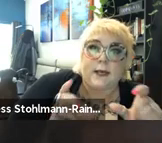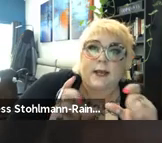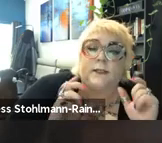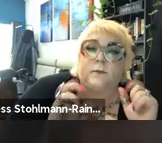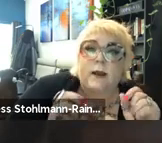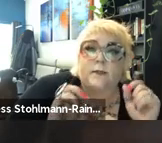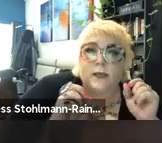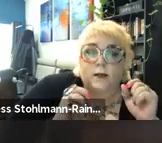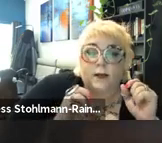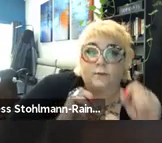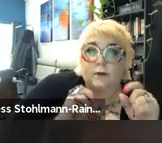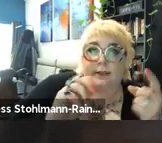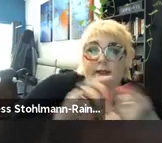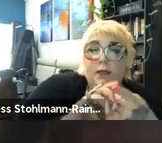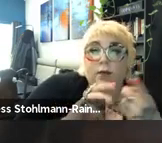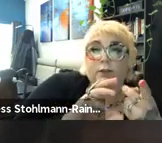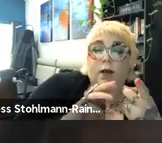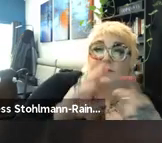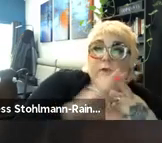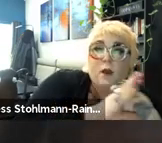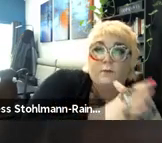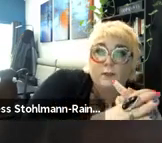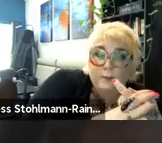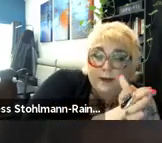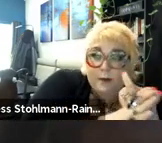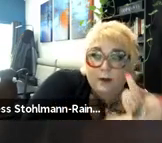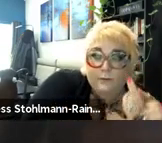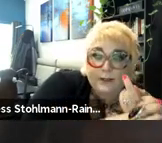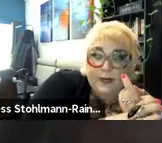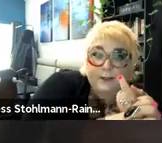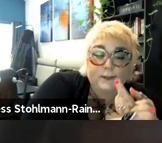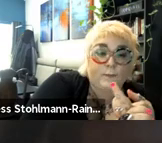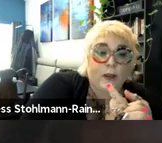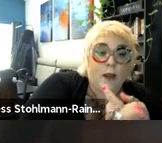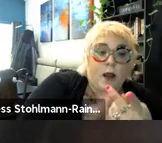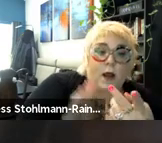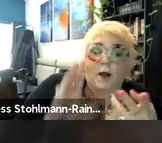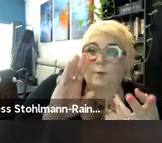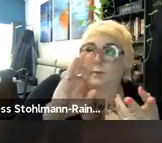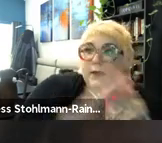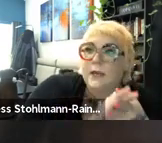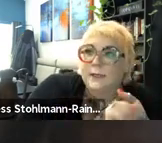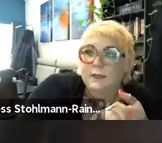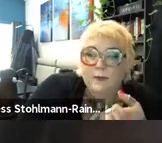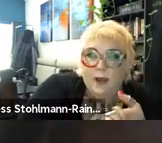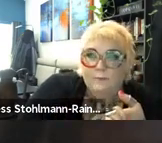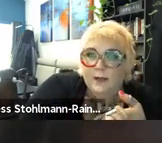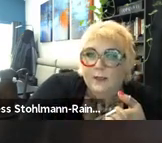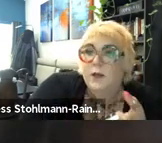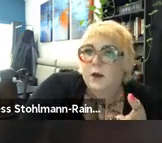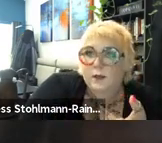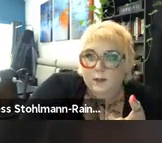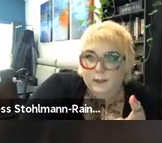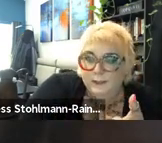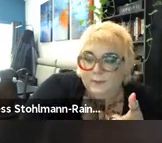is around the influence and the use of law enforcement and welfare checks um the connection we have